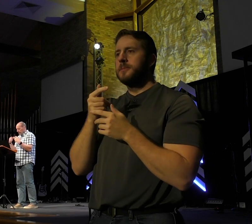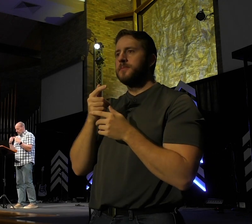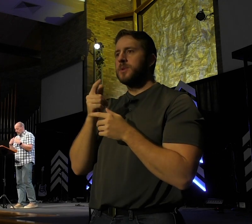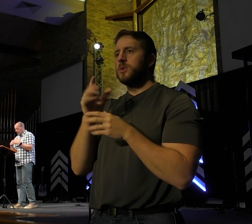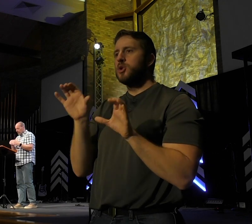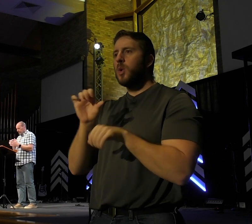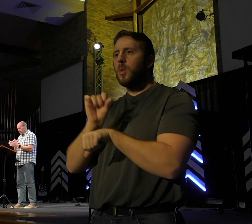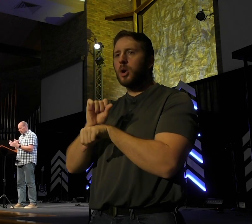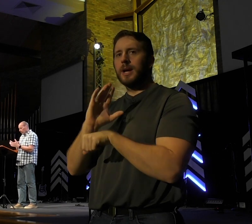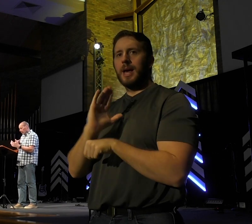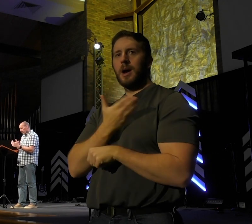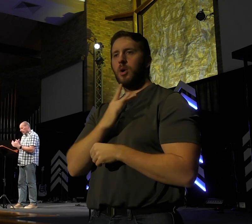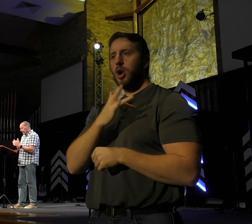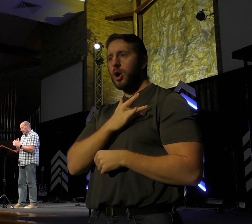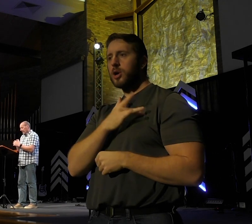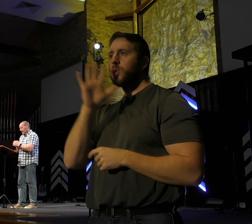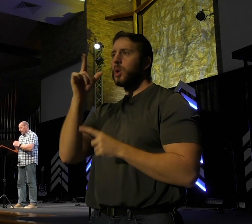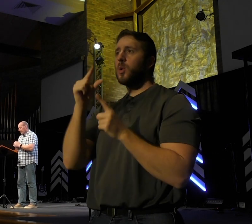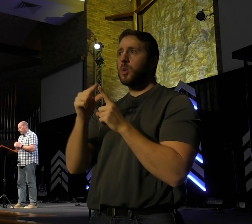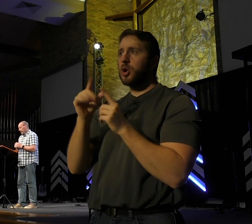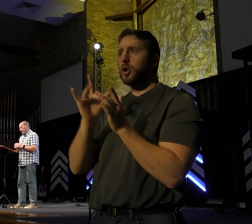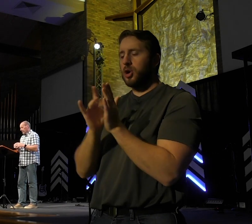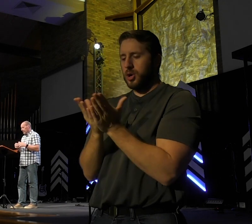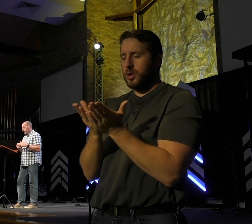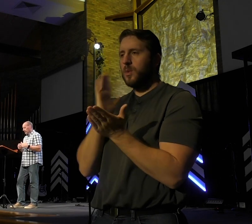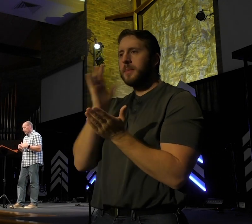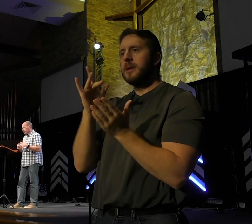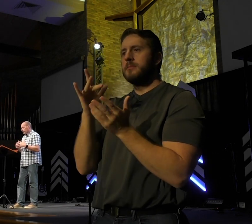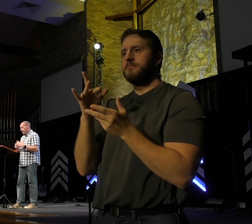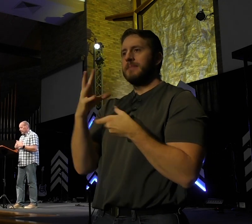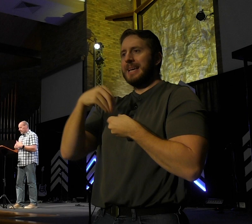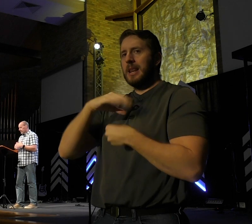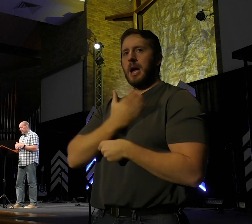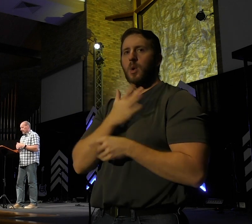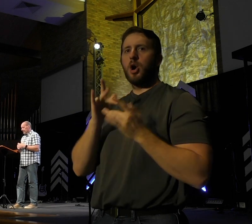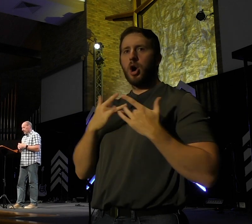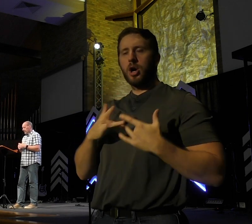work in our heart, that your word would be planted deep in your heart and